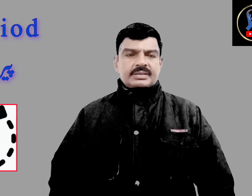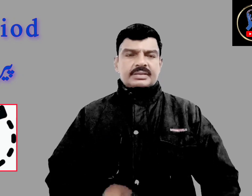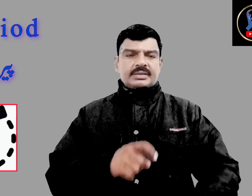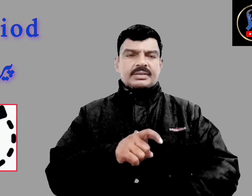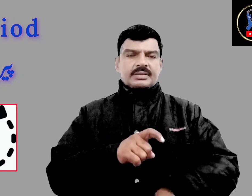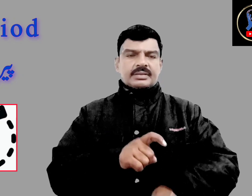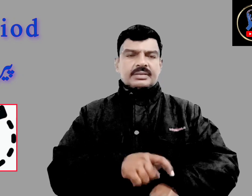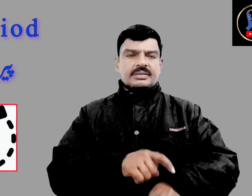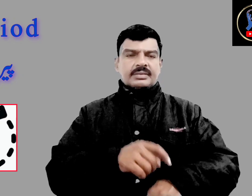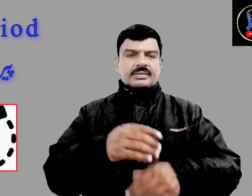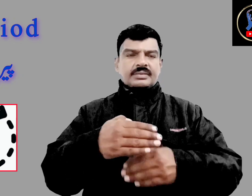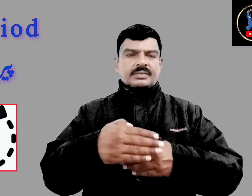periods,